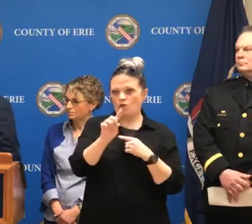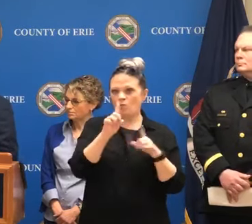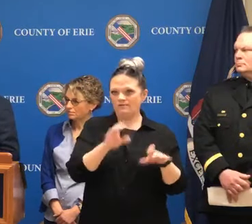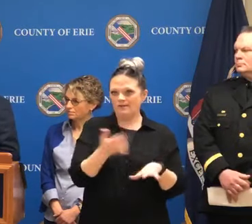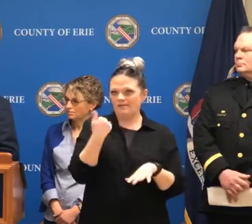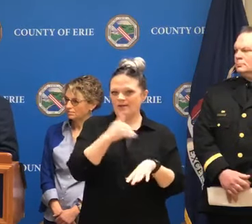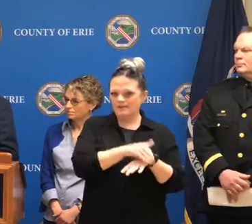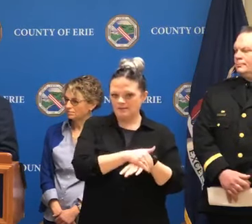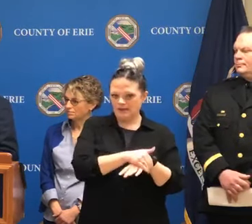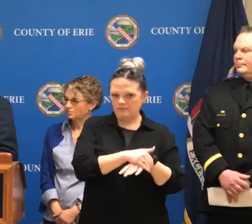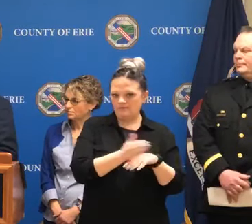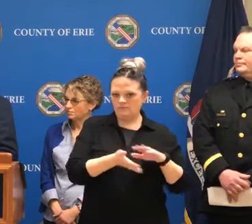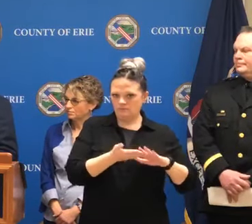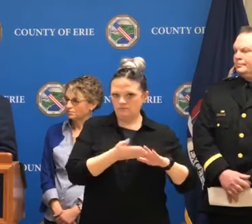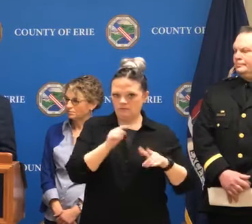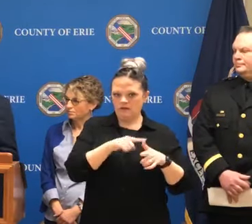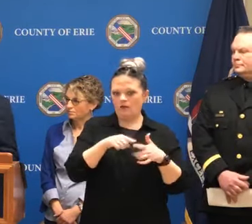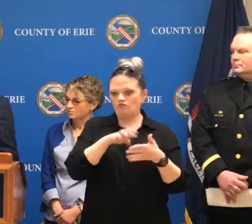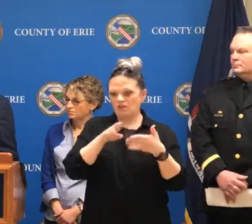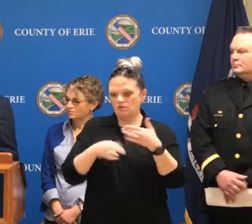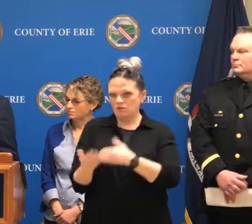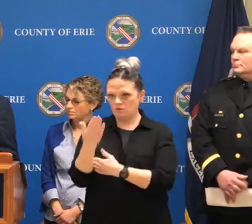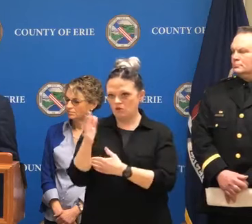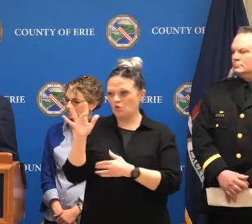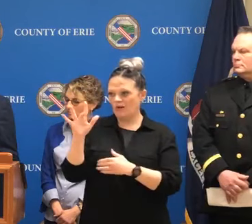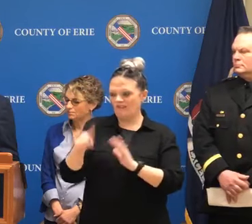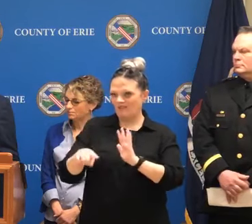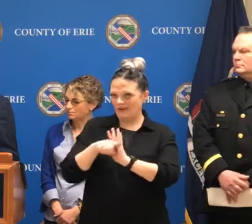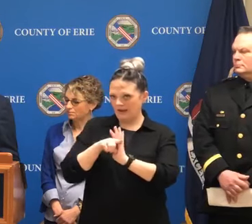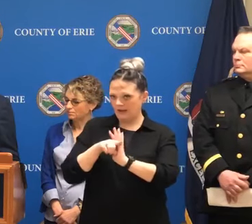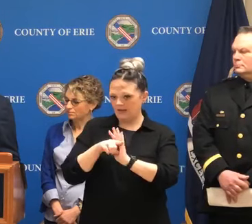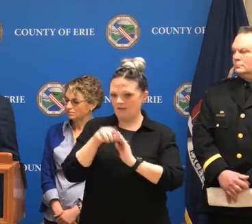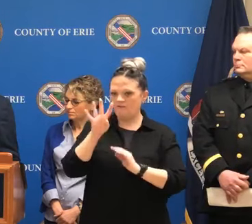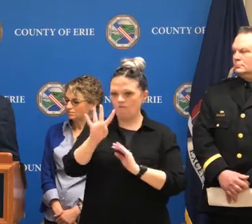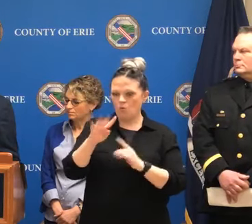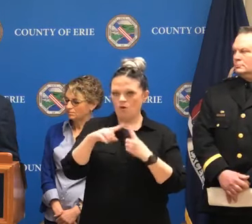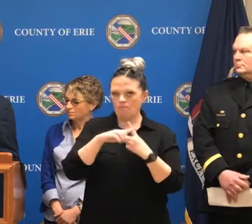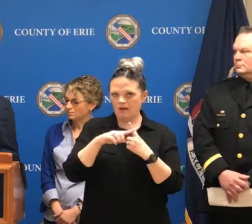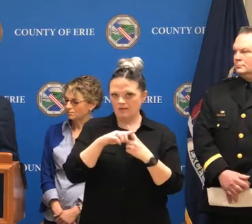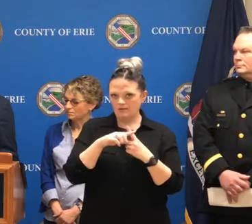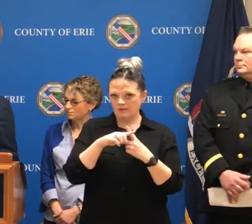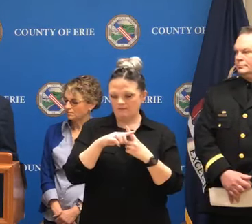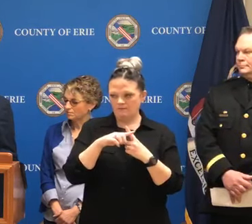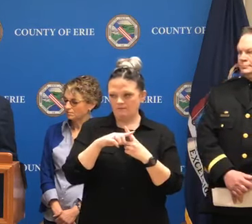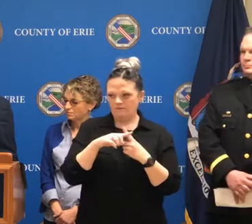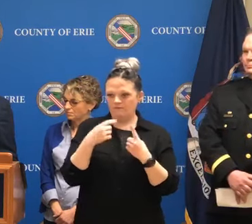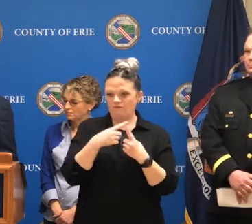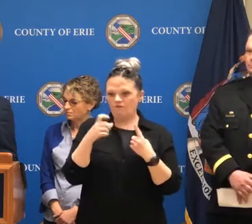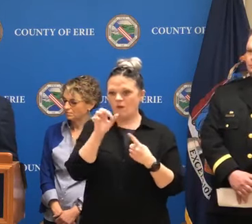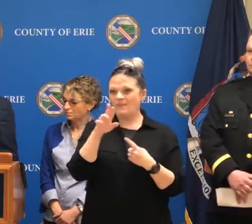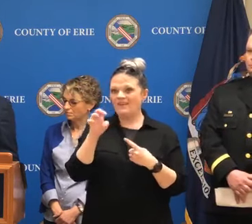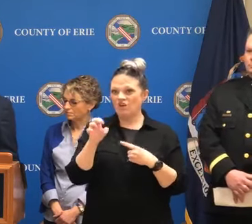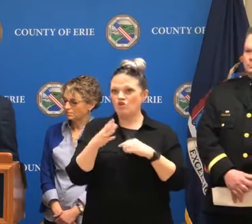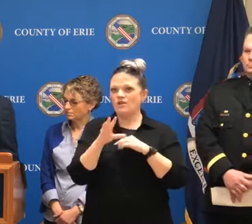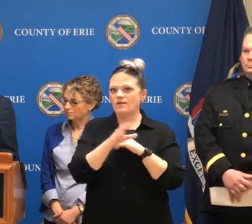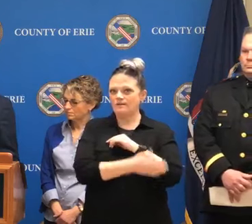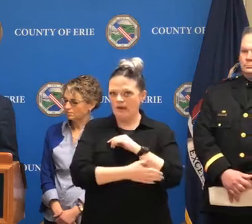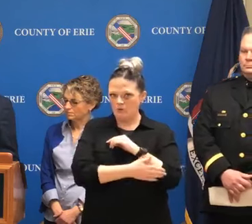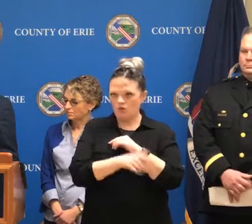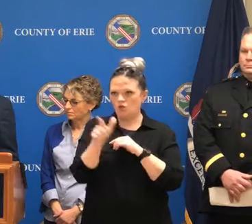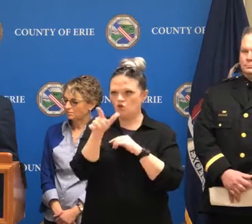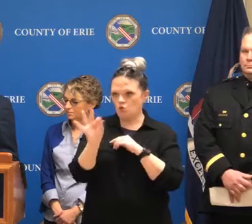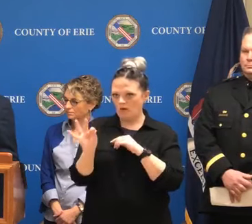last night with results this morning, 25 were negative, 4 were positive from the Erie County residents. There were